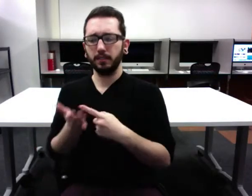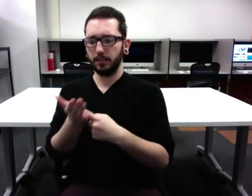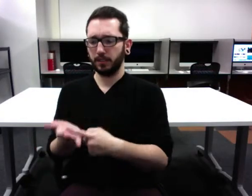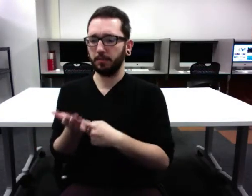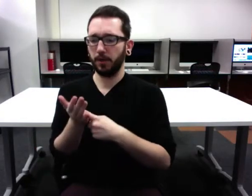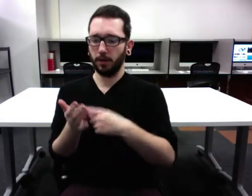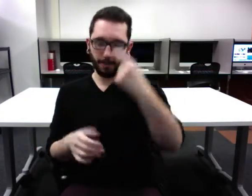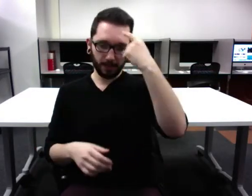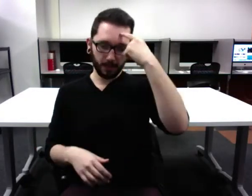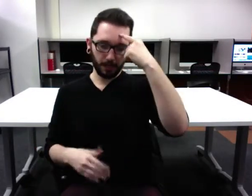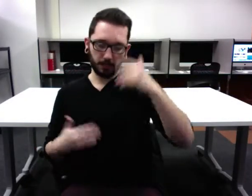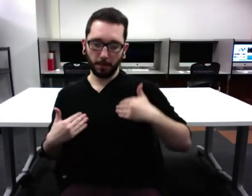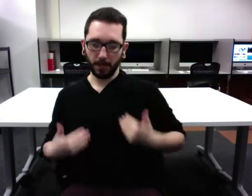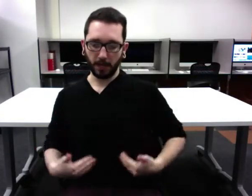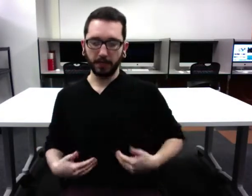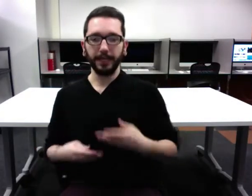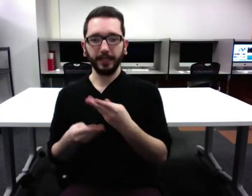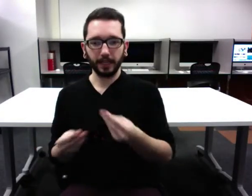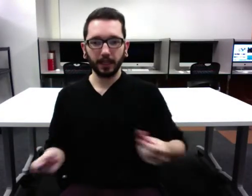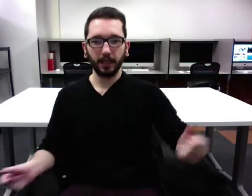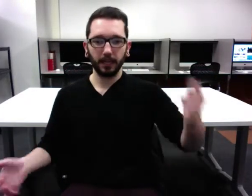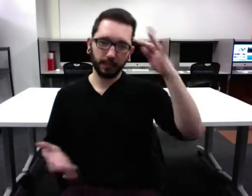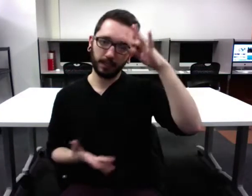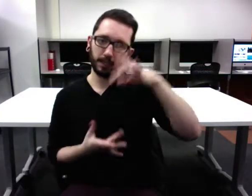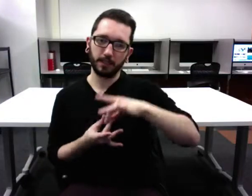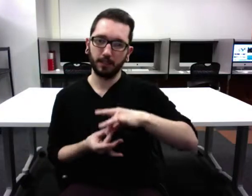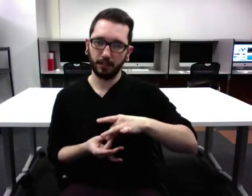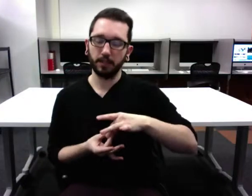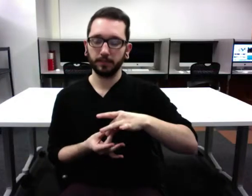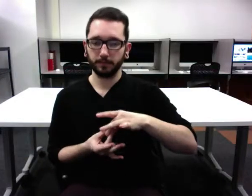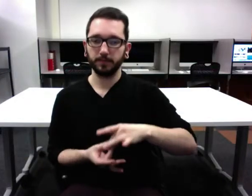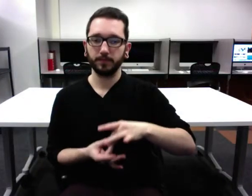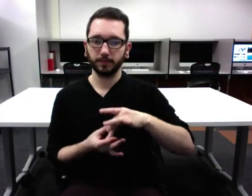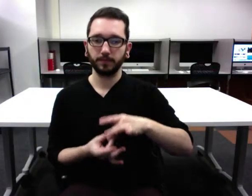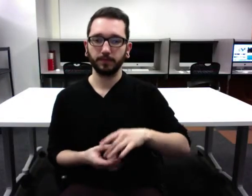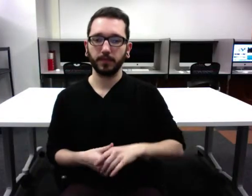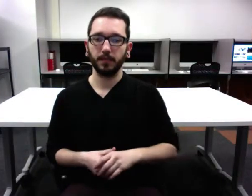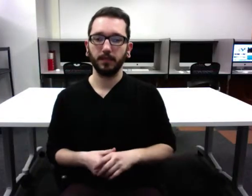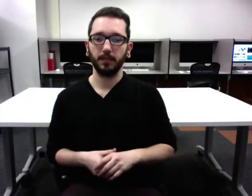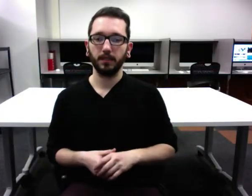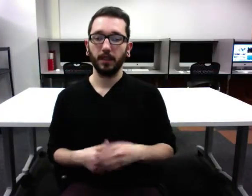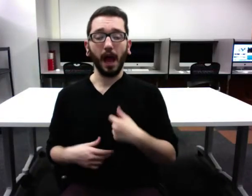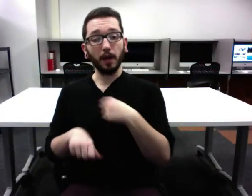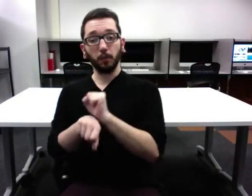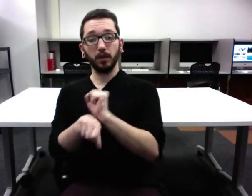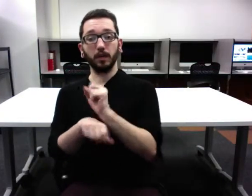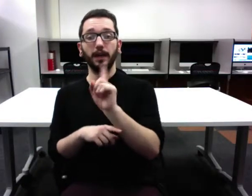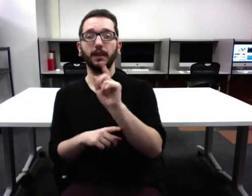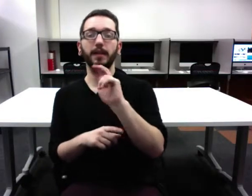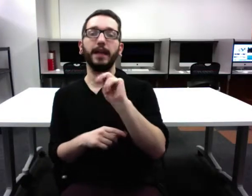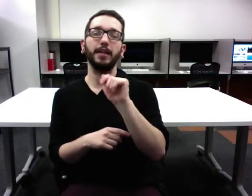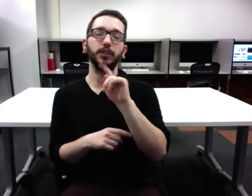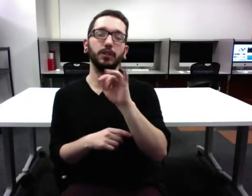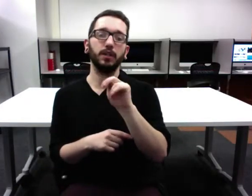body, healing. The word healing comes into play. I work at the National Institutes of Health, and I often feel like it's not